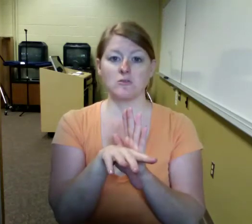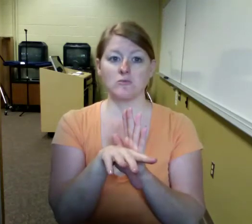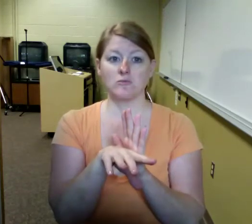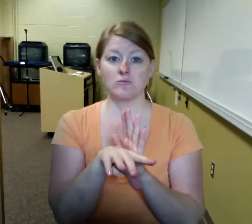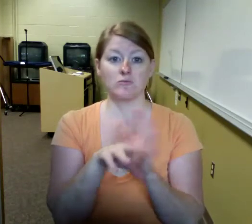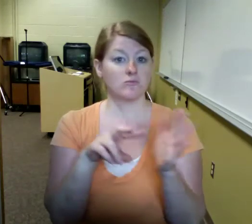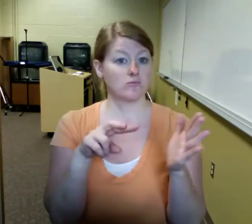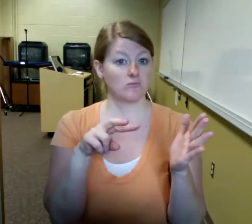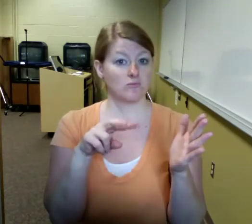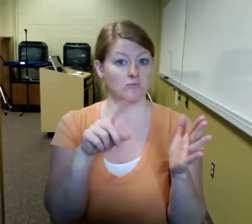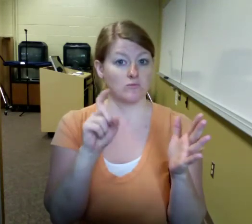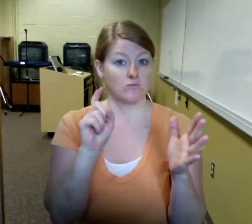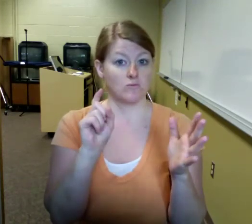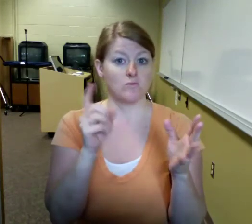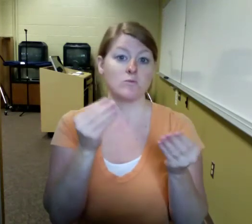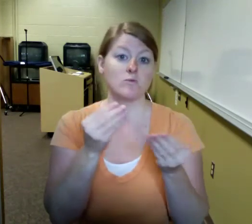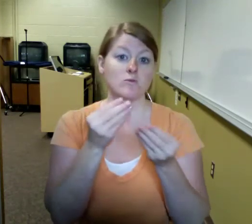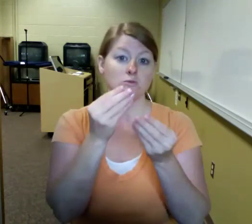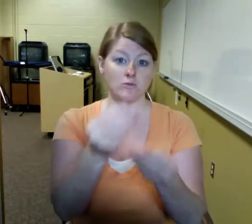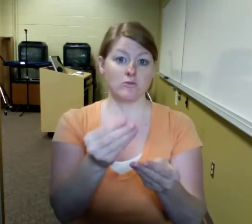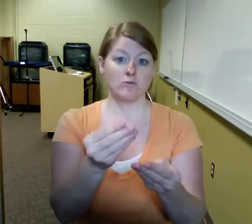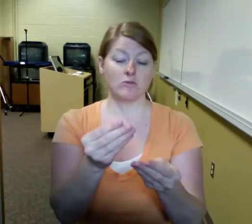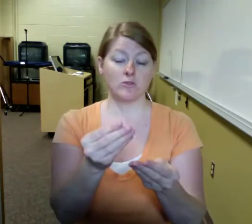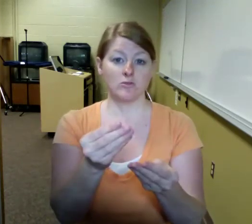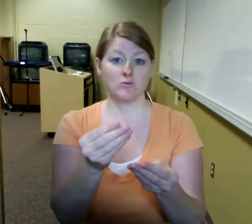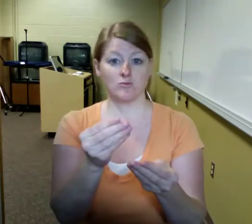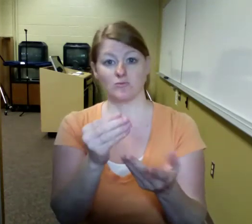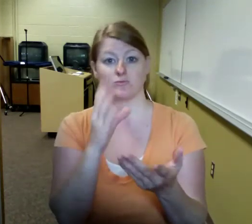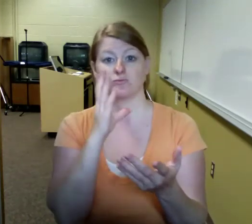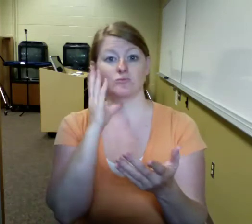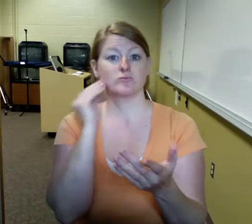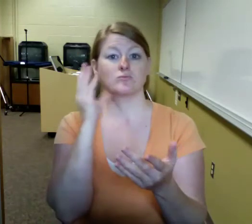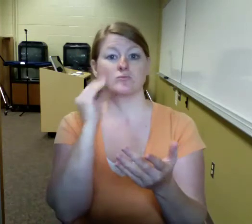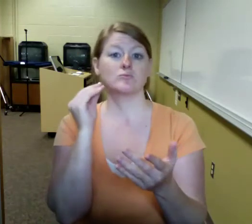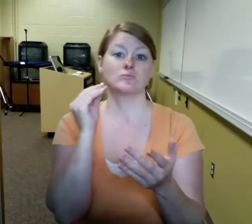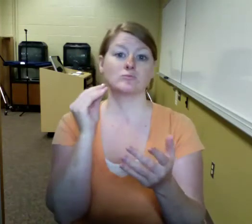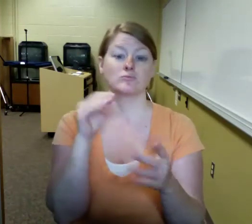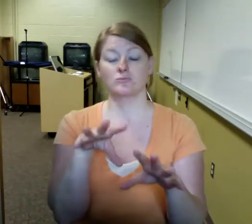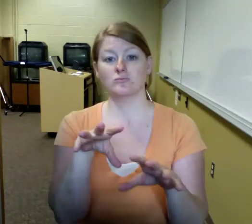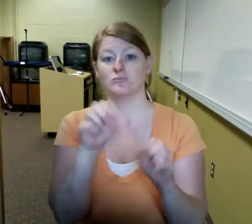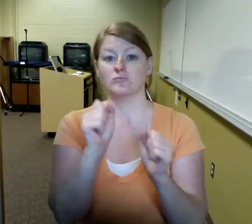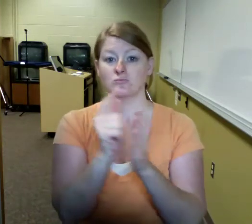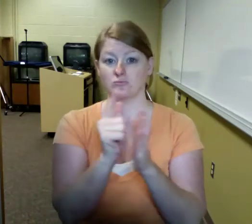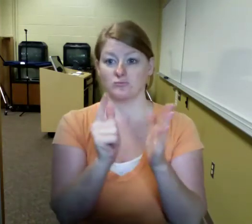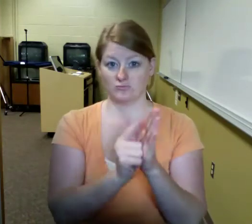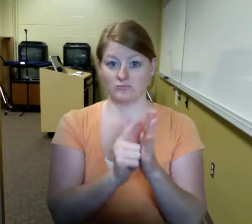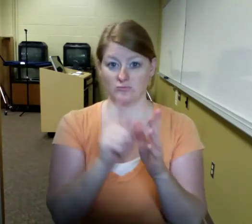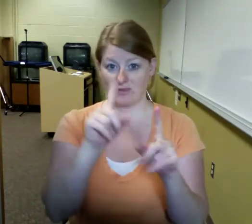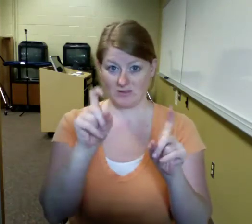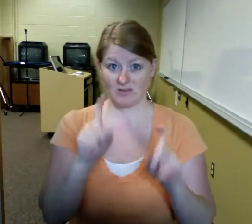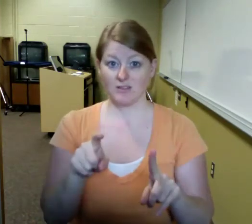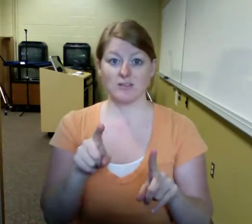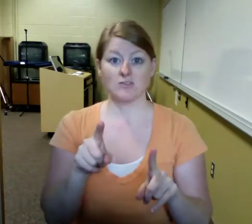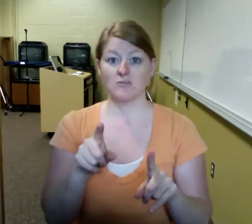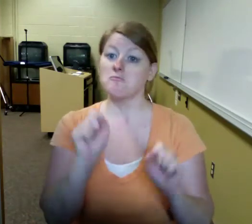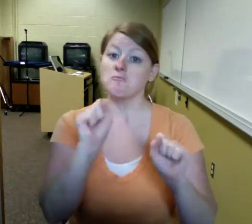actual legal text. You can view and practice the vignette as often as you like. Your practice